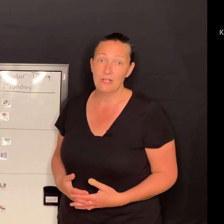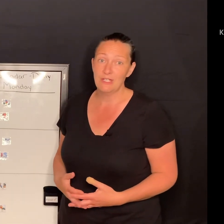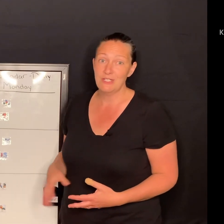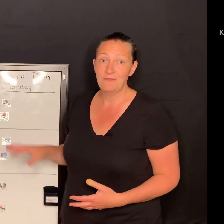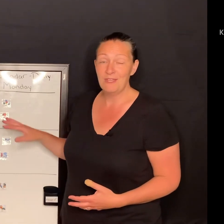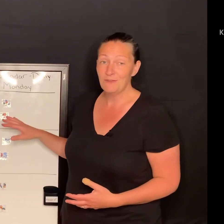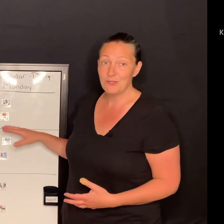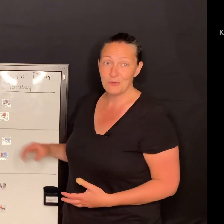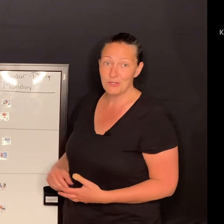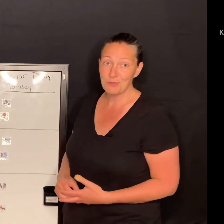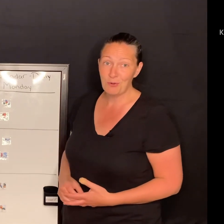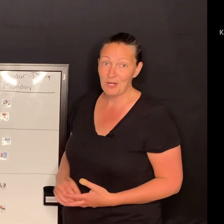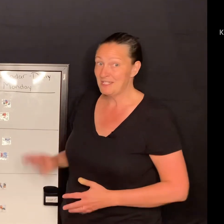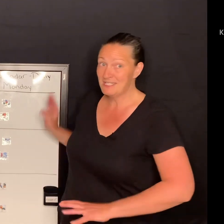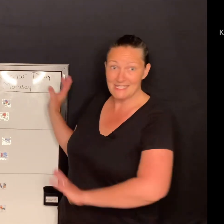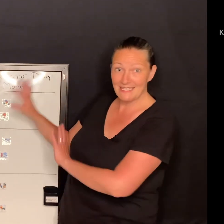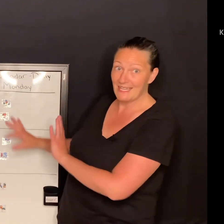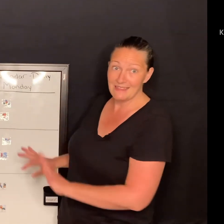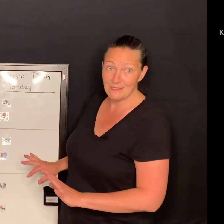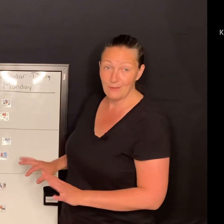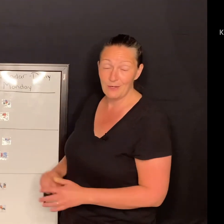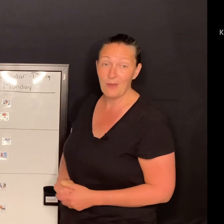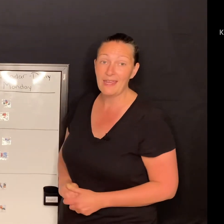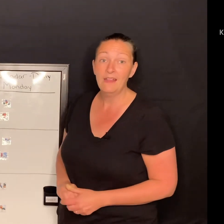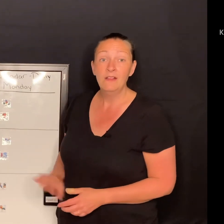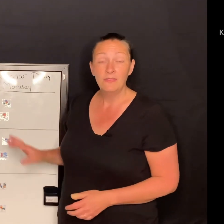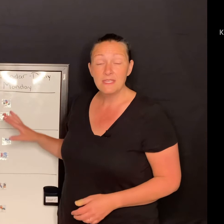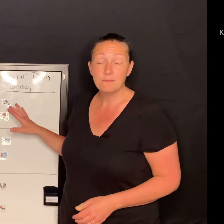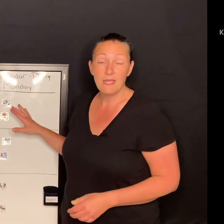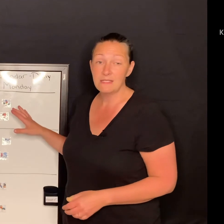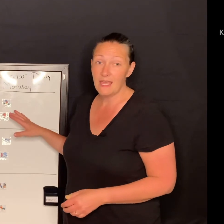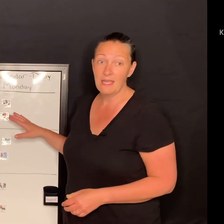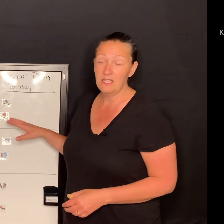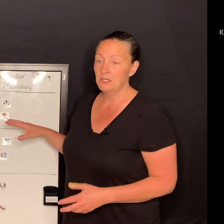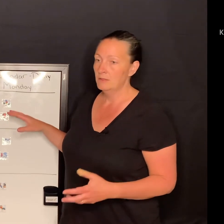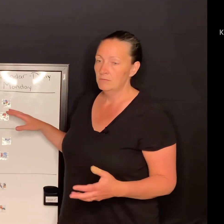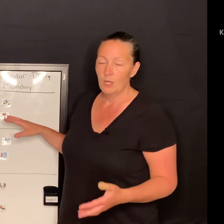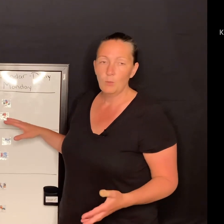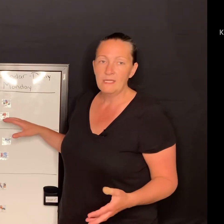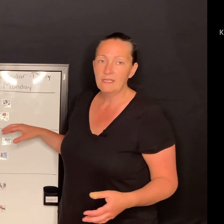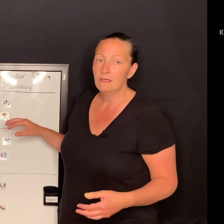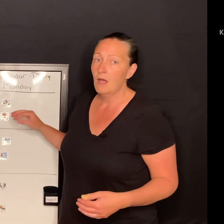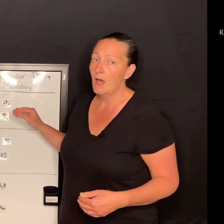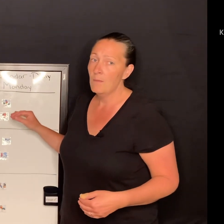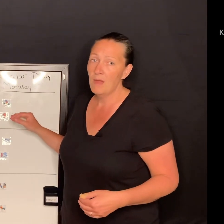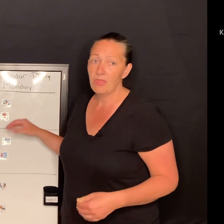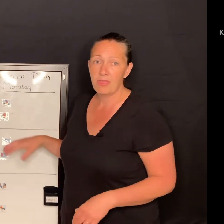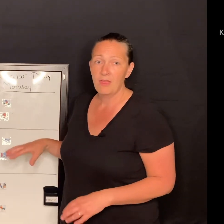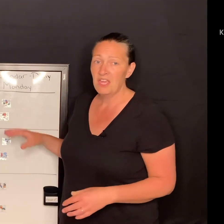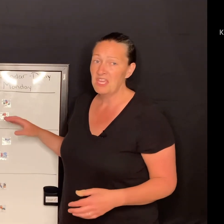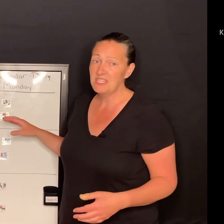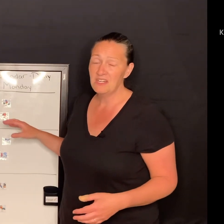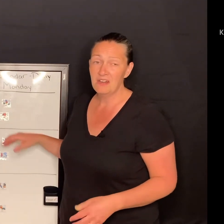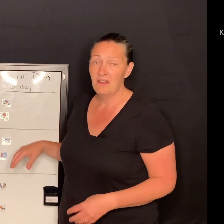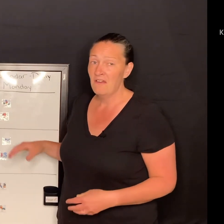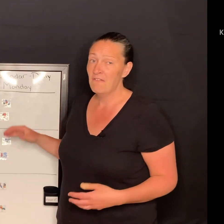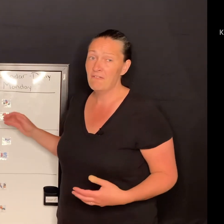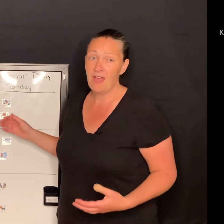if the individual you're supporting doesn't get this right away. This may take a week, a month, a year, 5